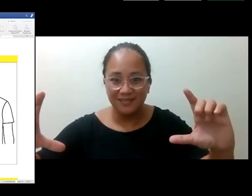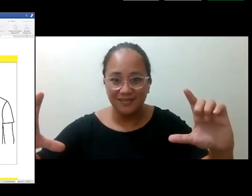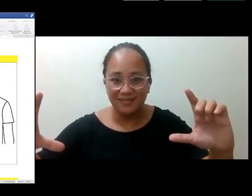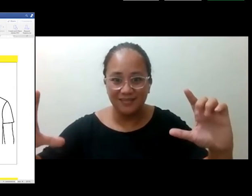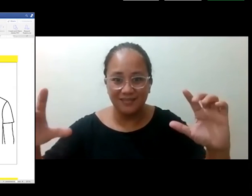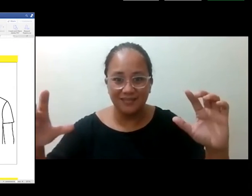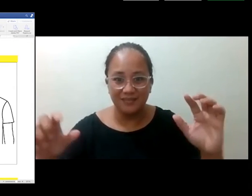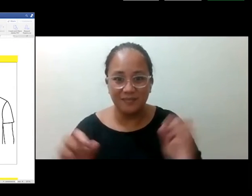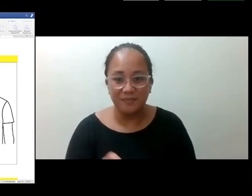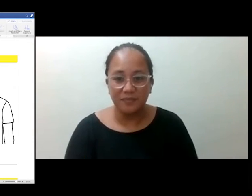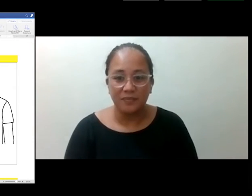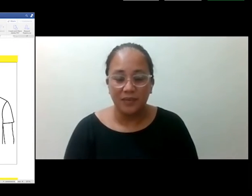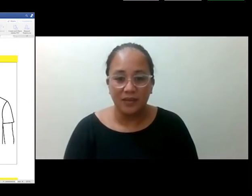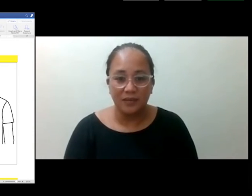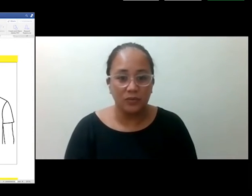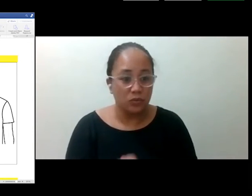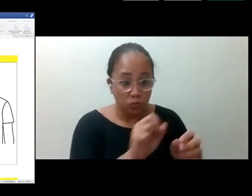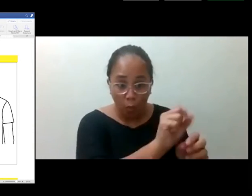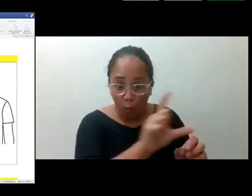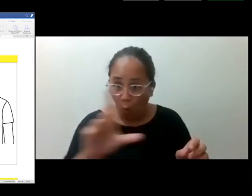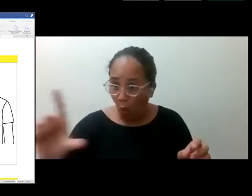All of that is the subject.